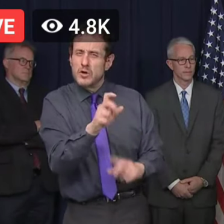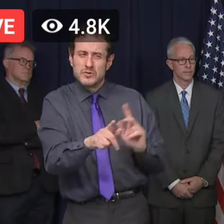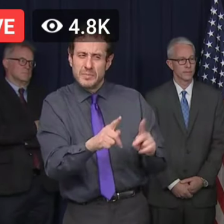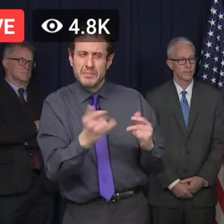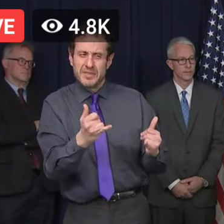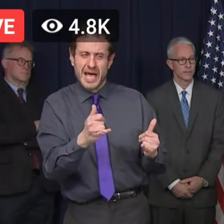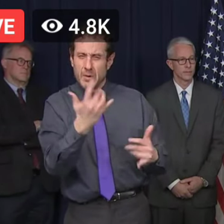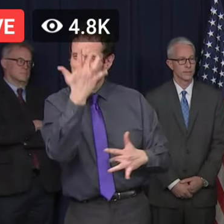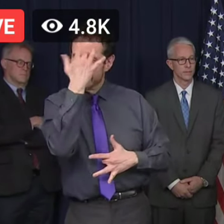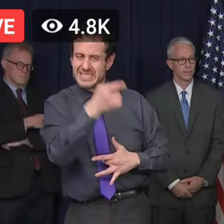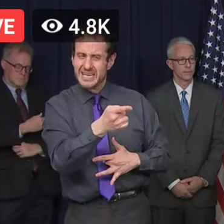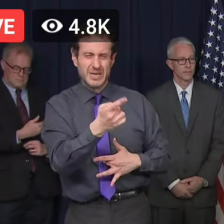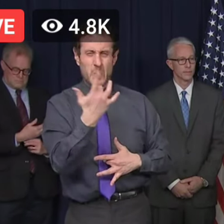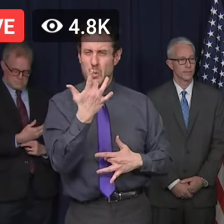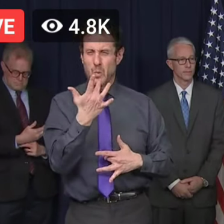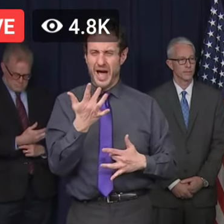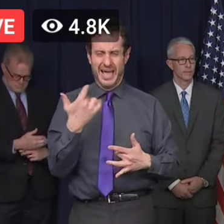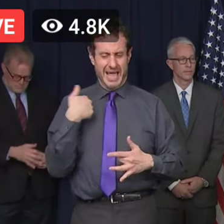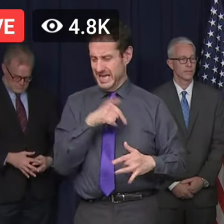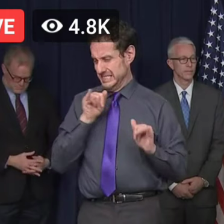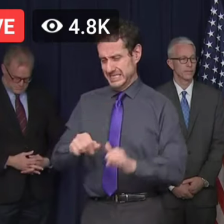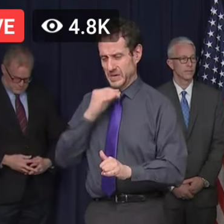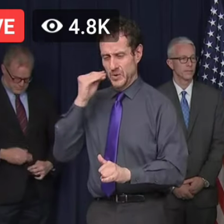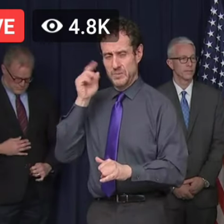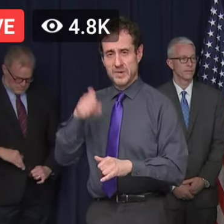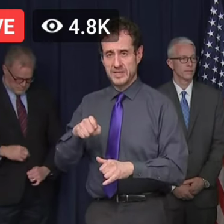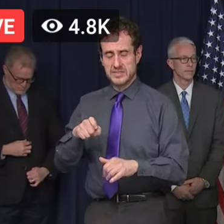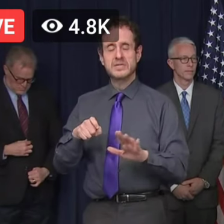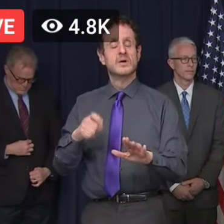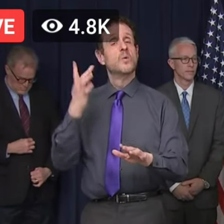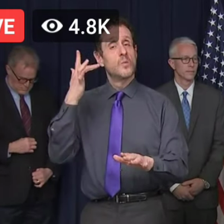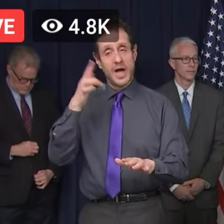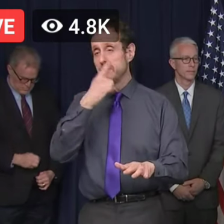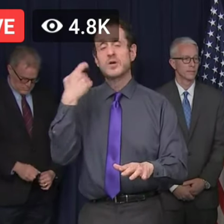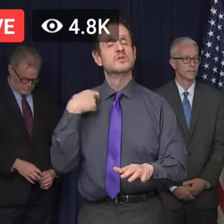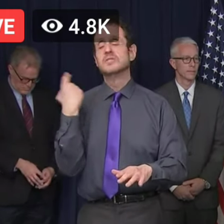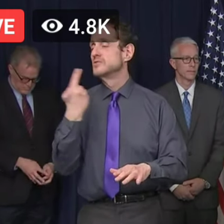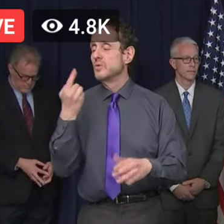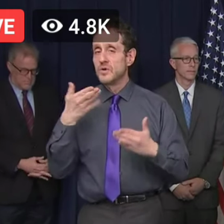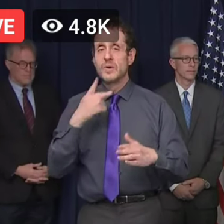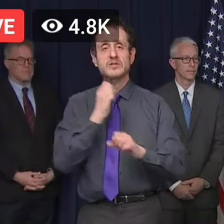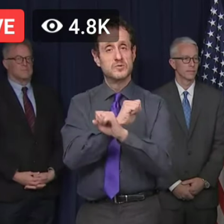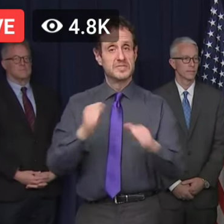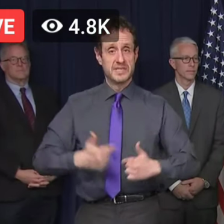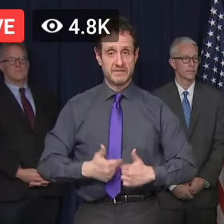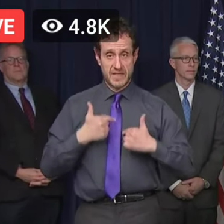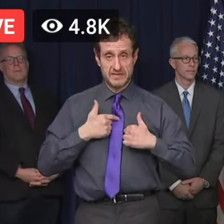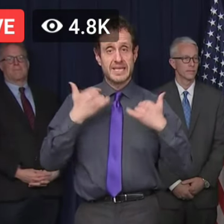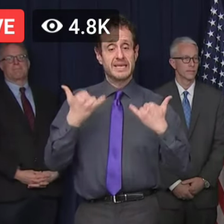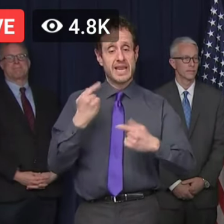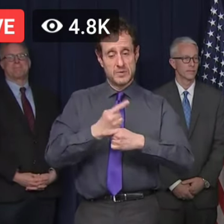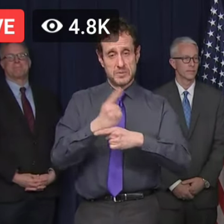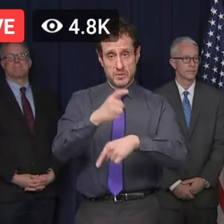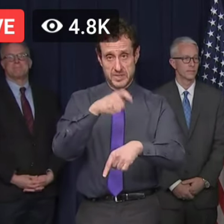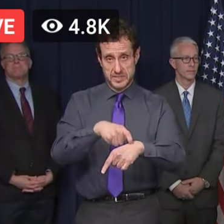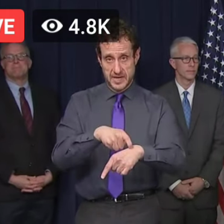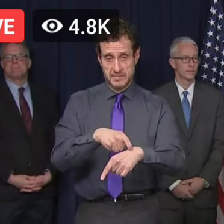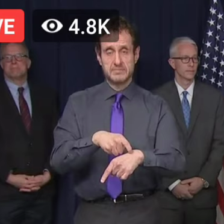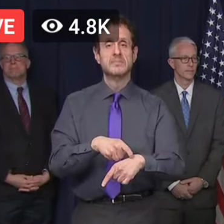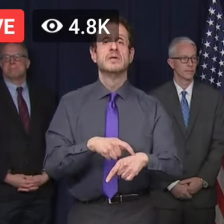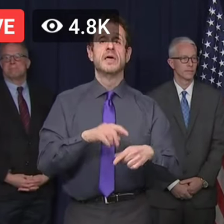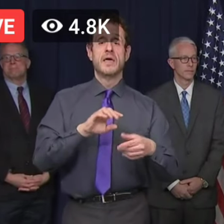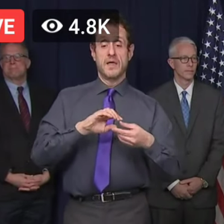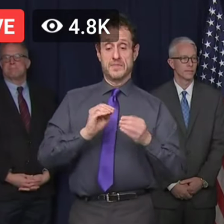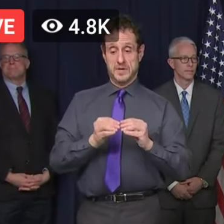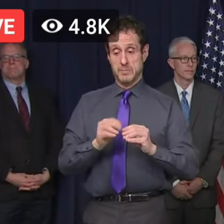My son been on lockdown. He in New York. He been on lockdown for like almost a week now. Because the numbers you see today,